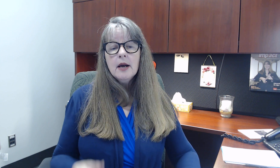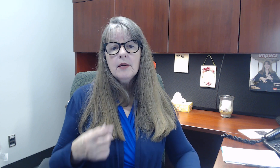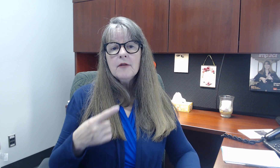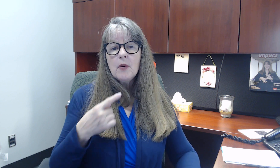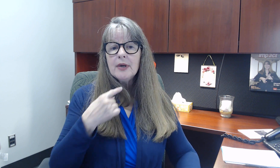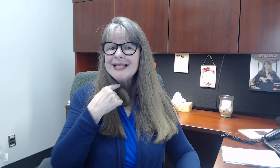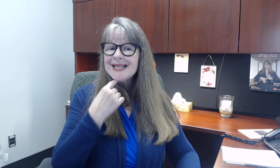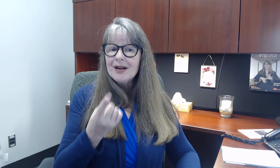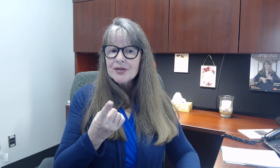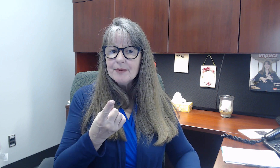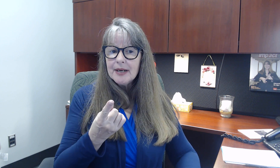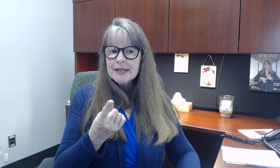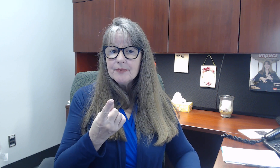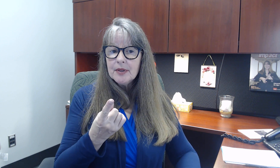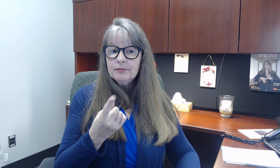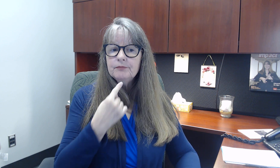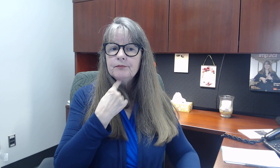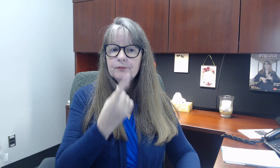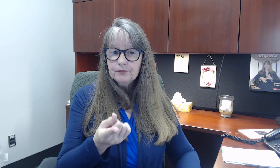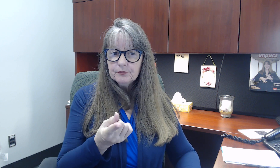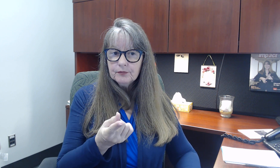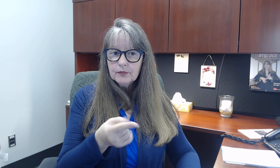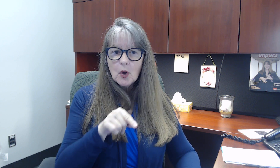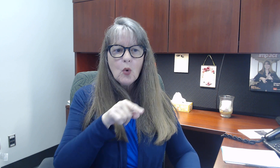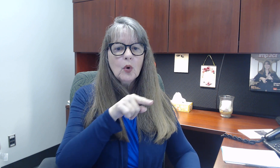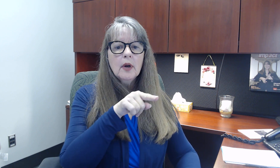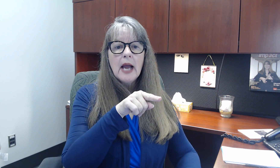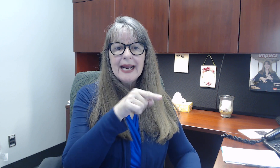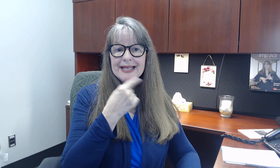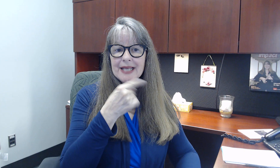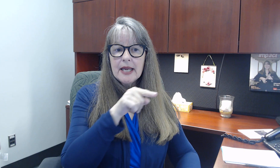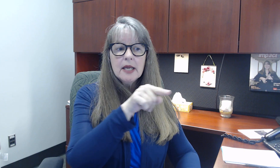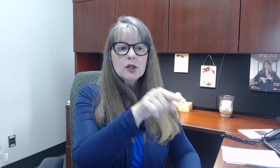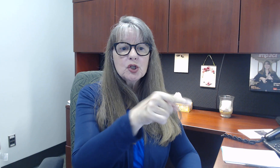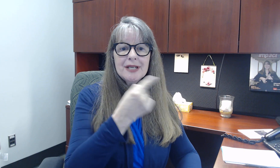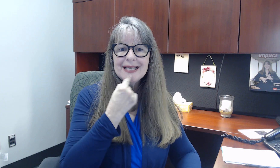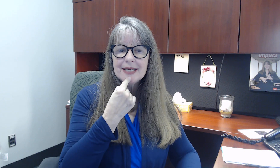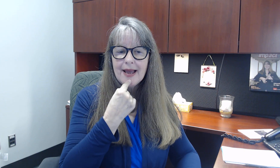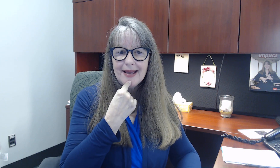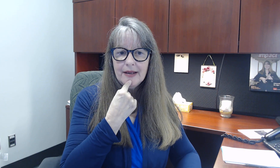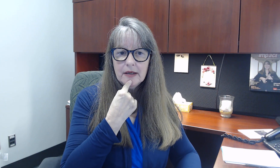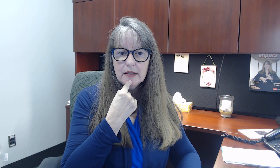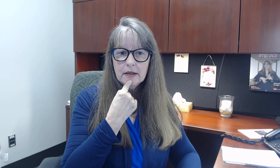If I want to tell somebody something, or I could say, she said,